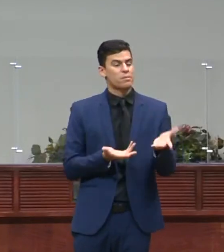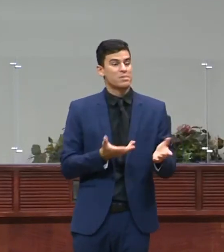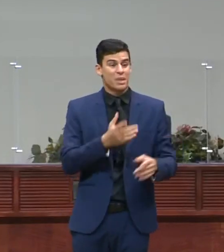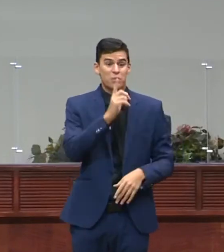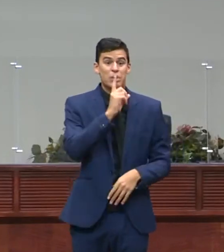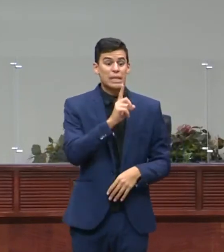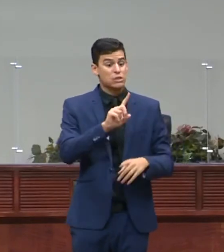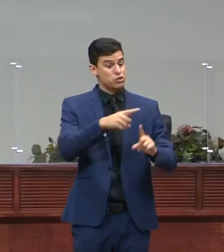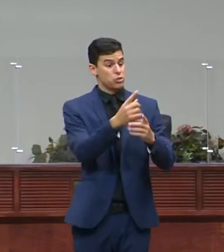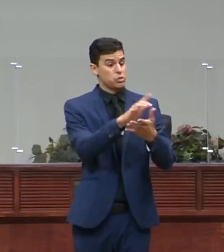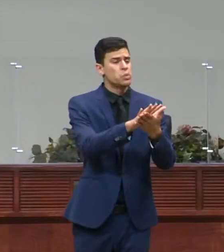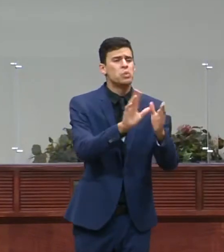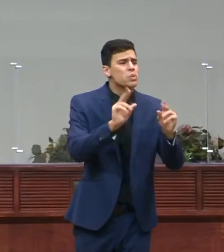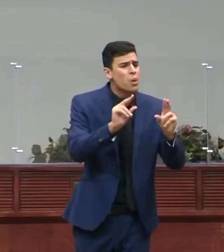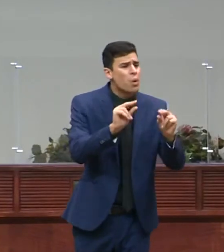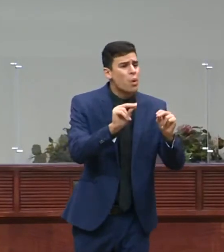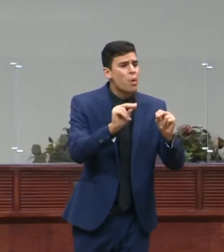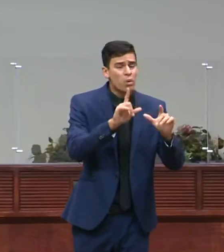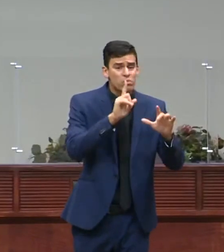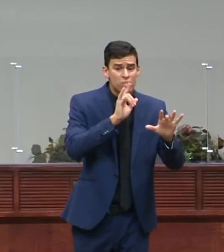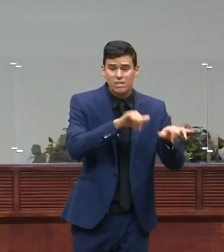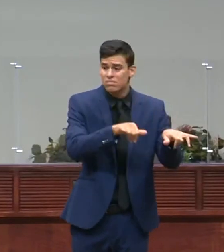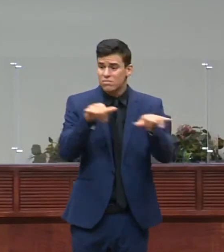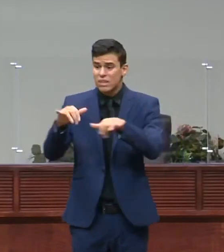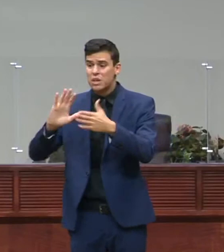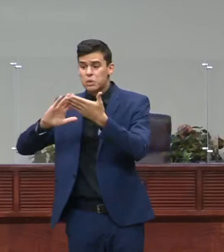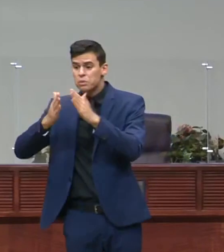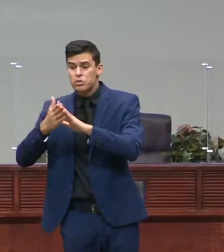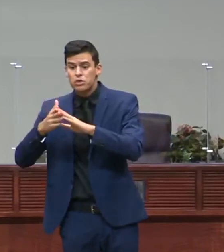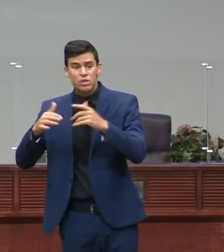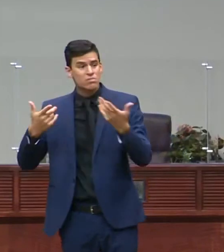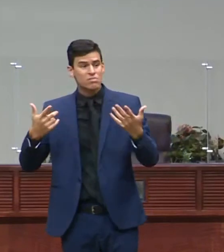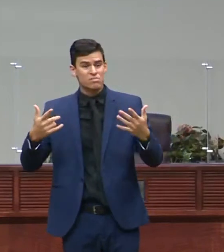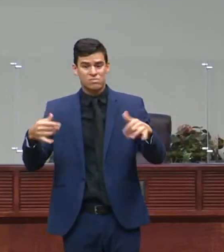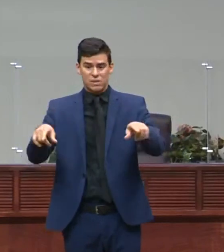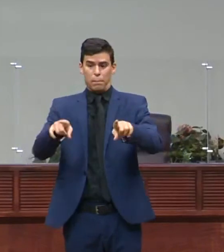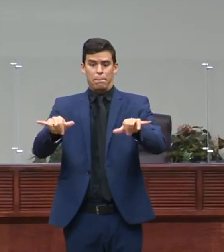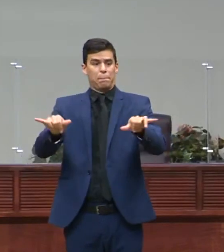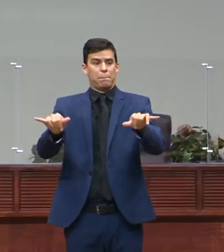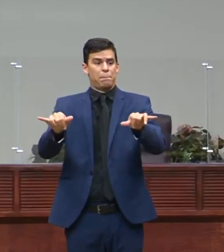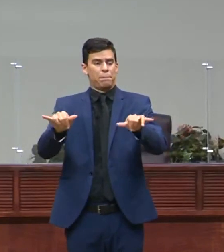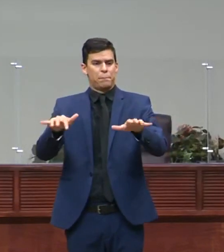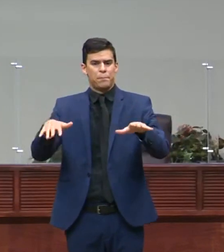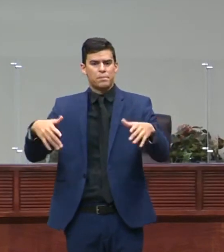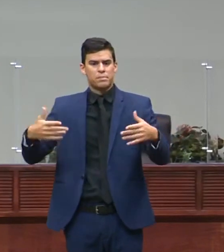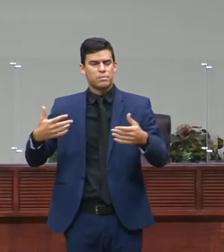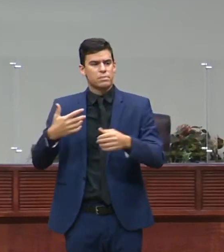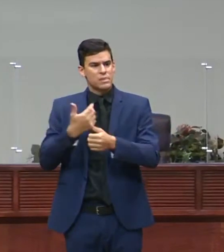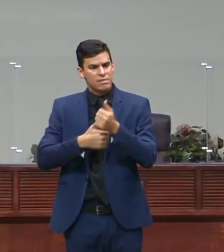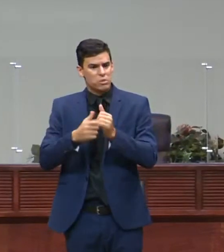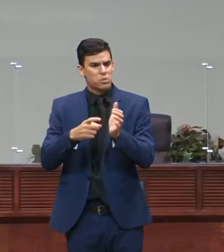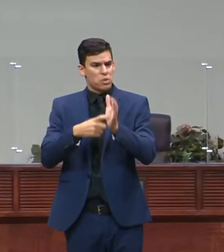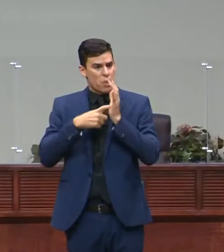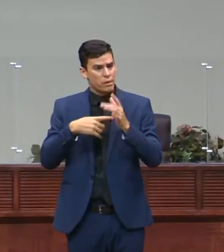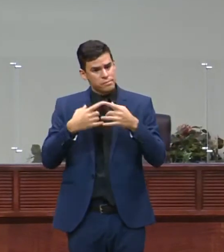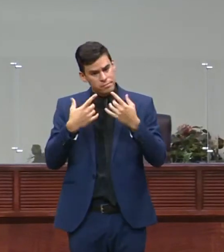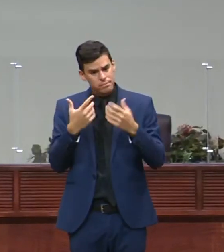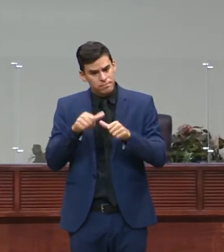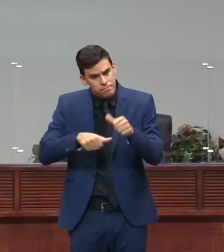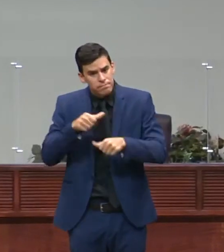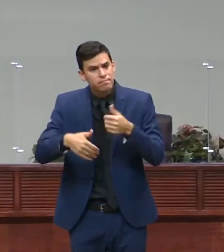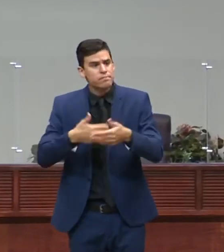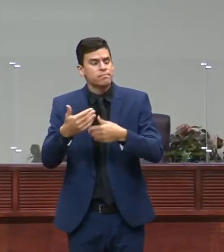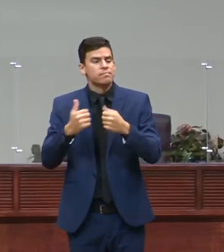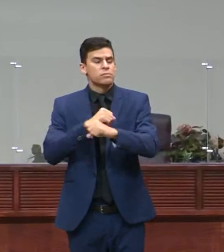issue. I mean, the schools are just part of the community, and we know that this disease is brought into our schools, and we want to make sure that we can cut down